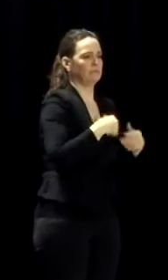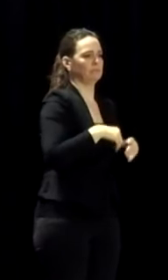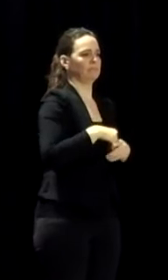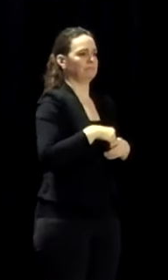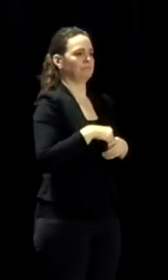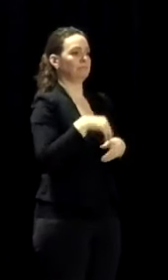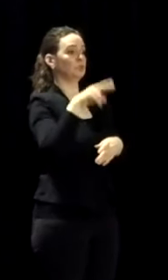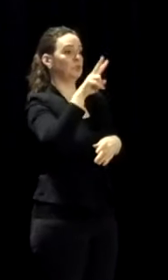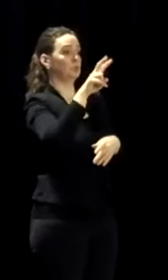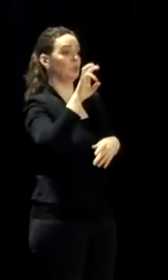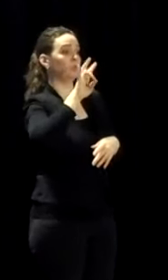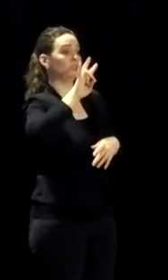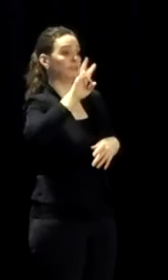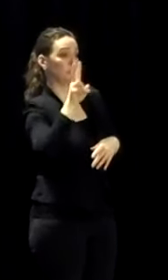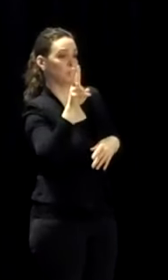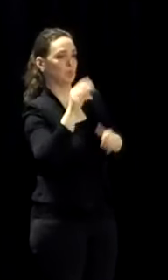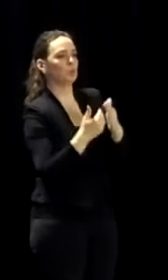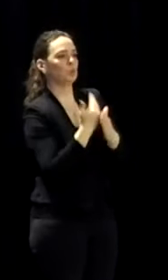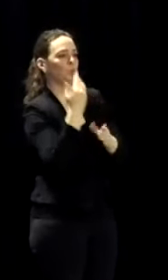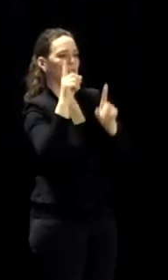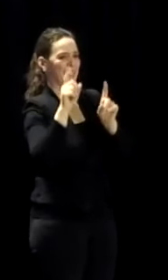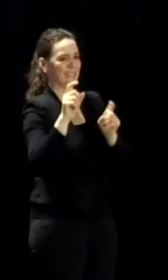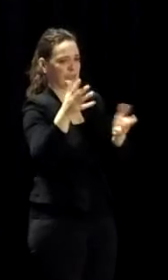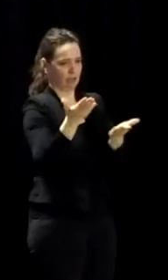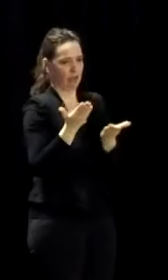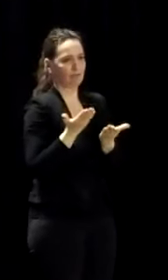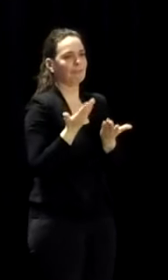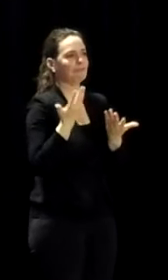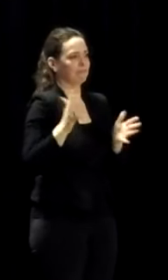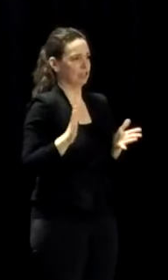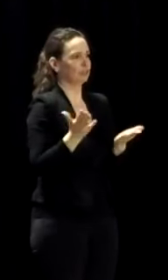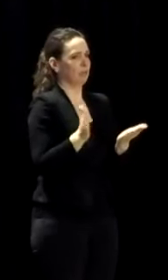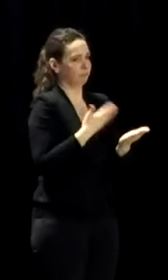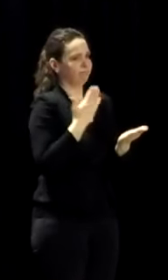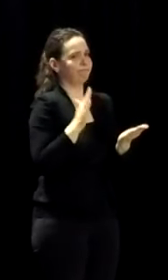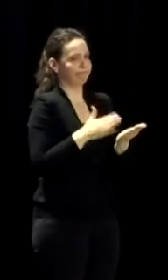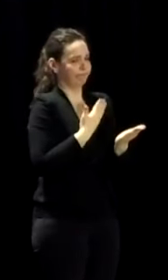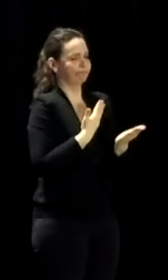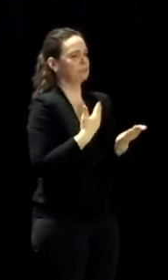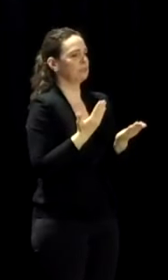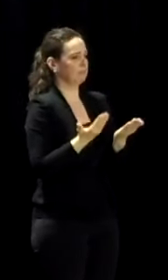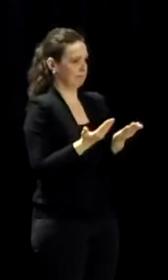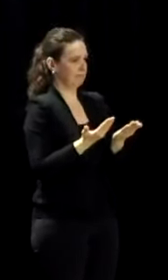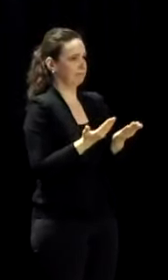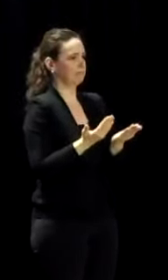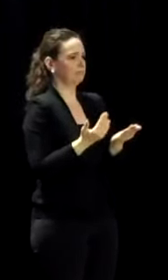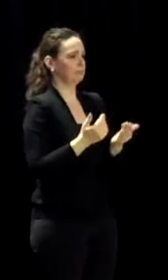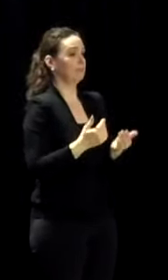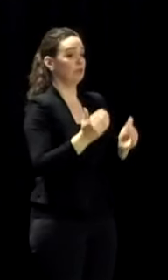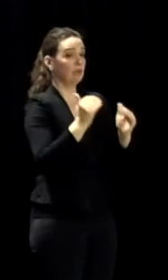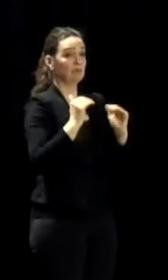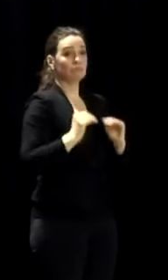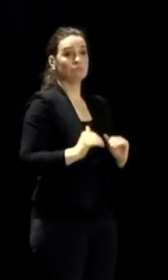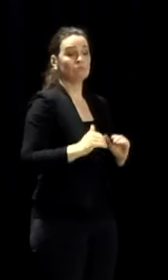Monday, Tuesday, Wednesday batch should have heard about their tests. Our current rate of